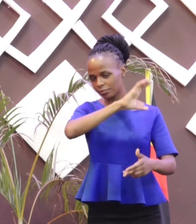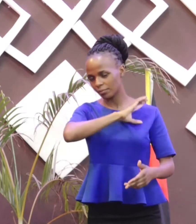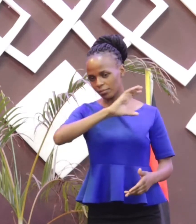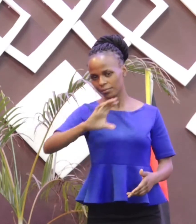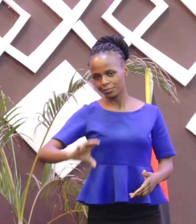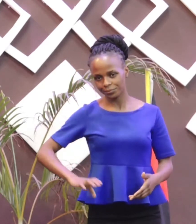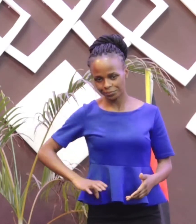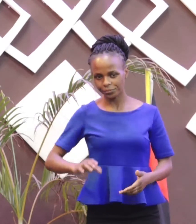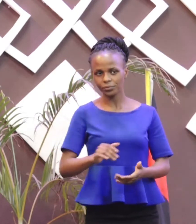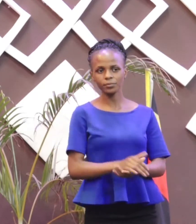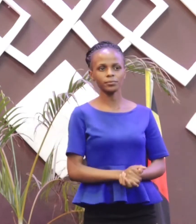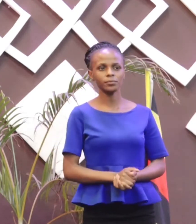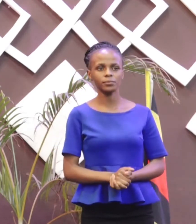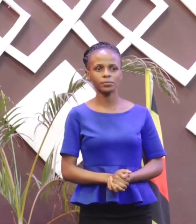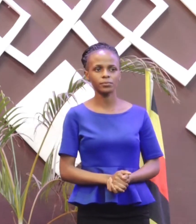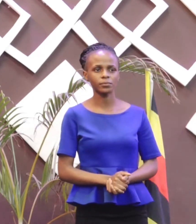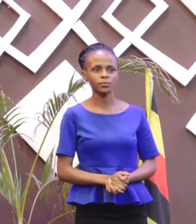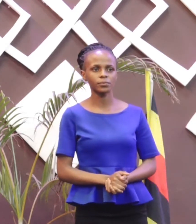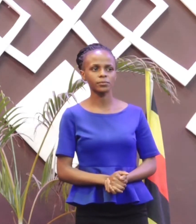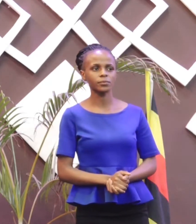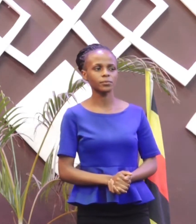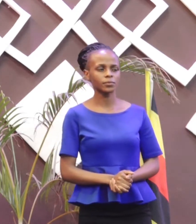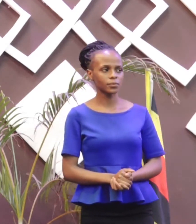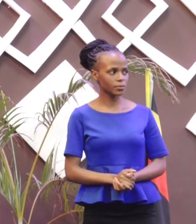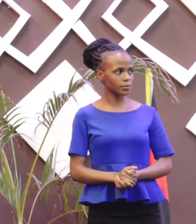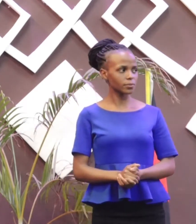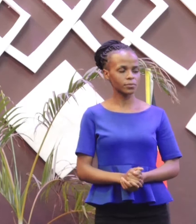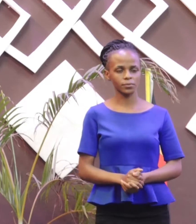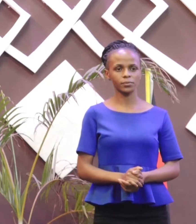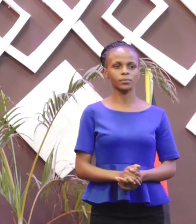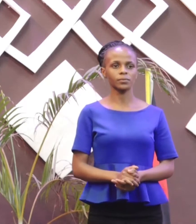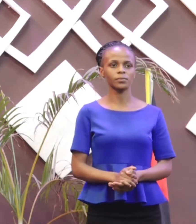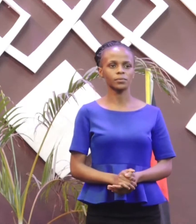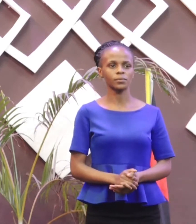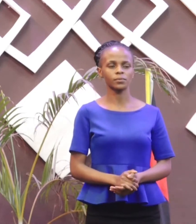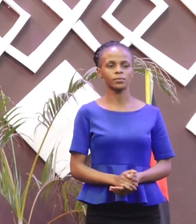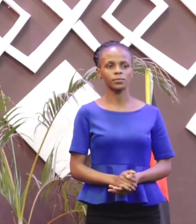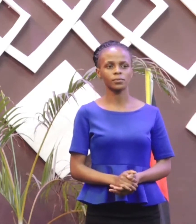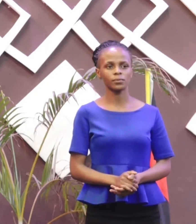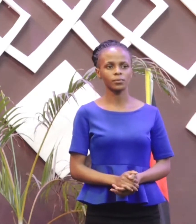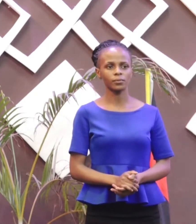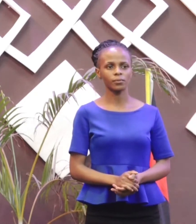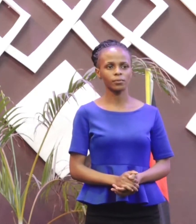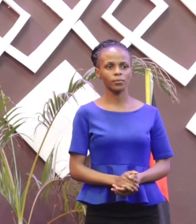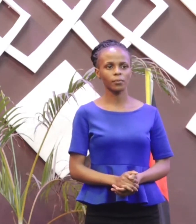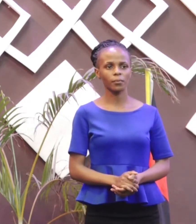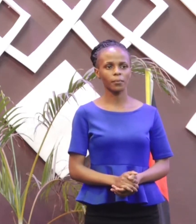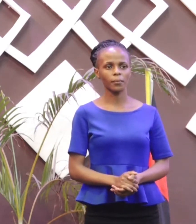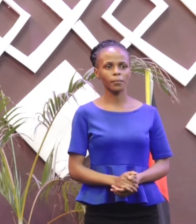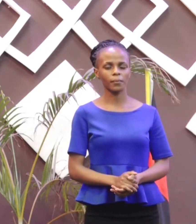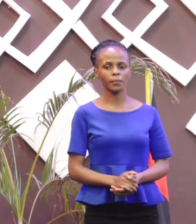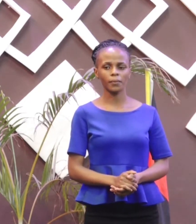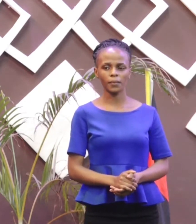naye bwe twogeranga amazima mu kwagalana tulyoke tukule okutuuka mu ye mu byonna gwe mutwe